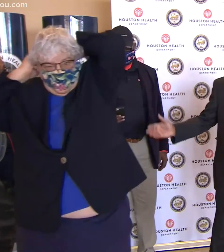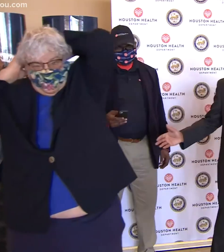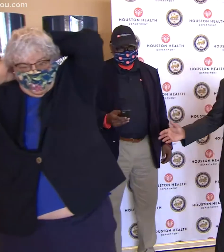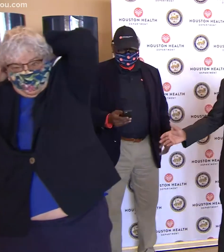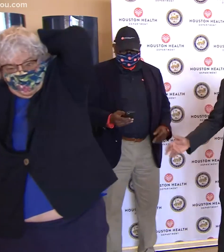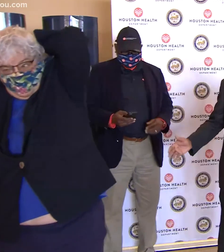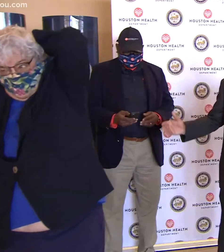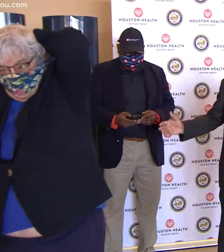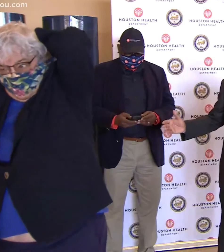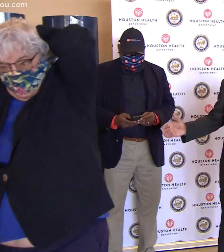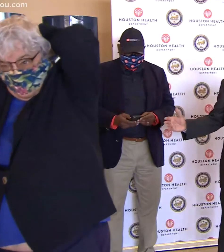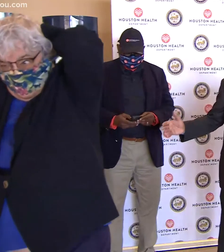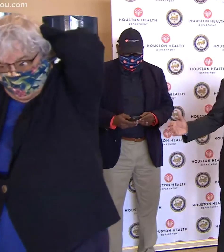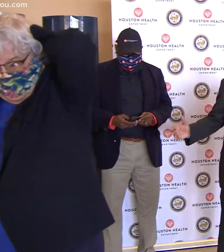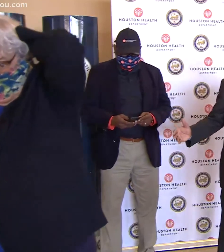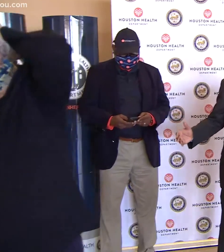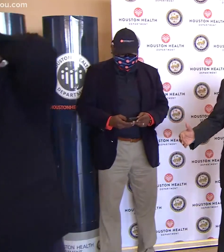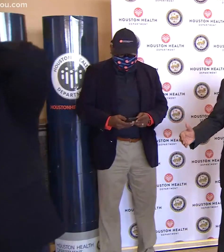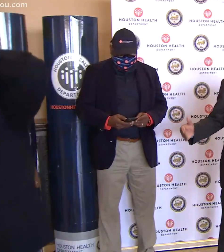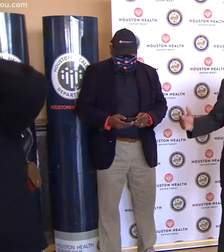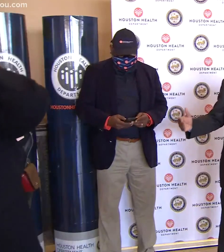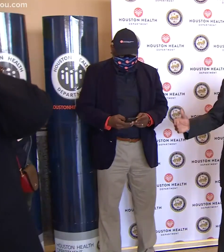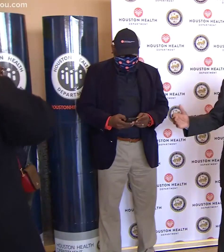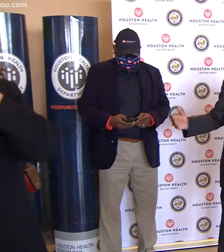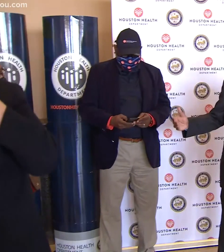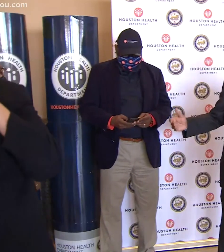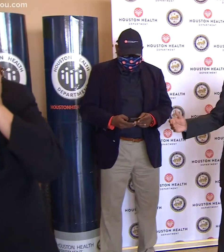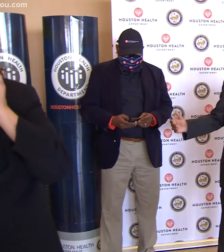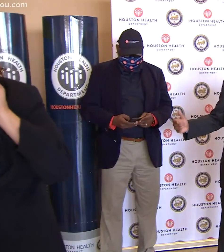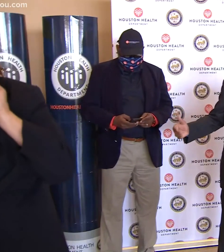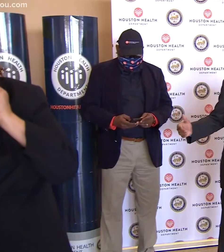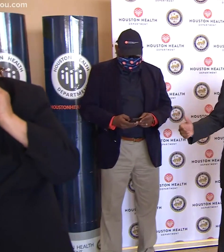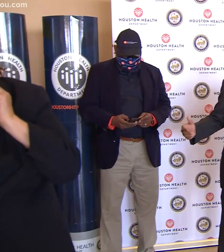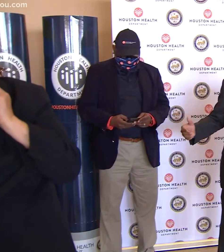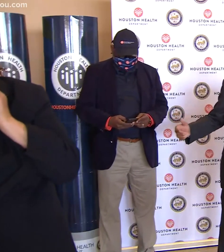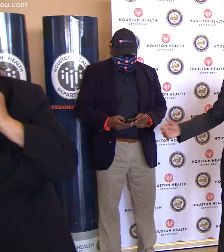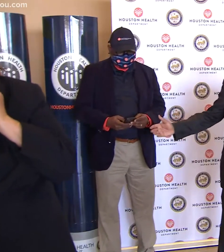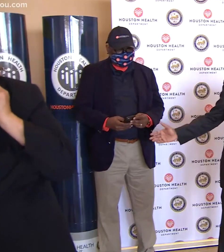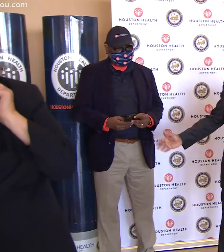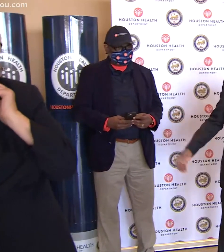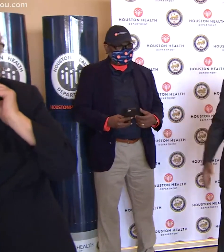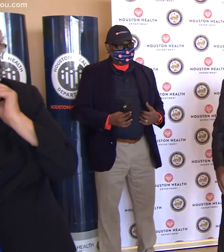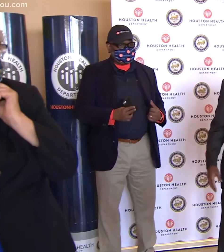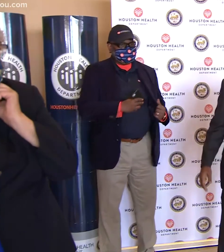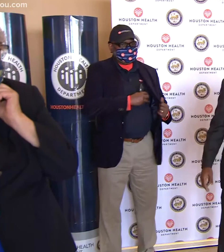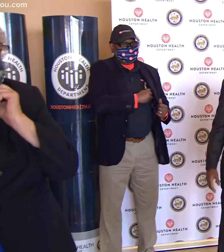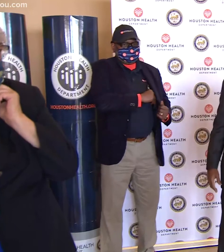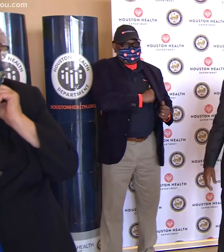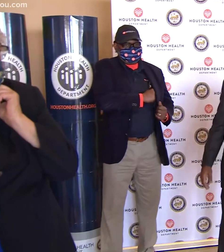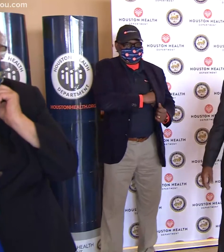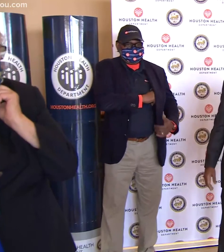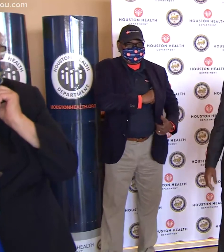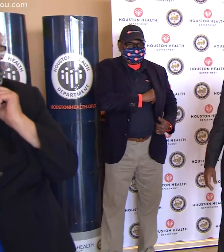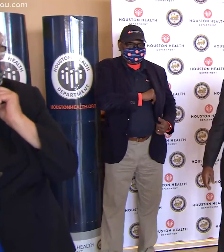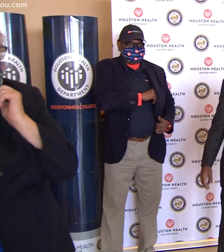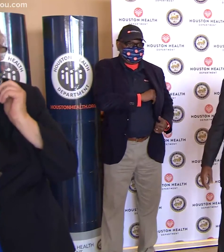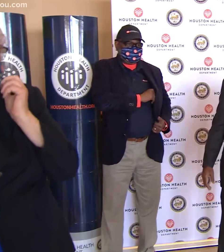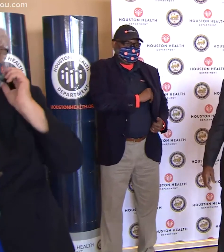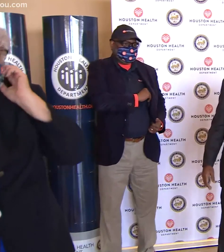healthcare staff, I want to thank them profusely for what they have done. I know I was on the phone quite a bit with Stephen